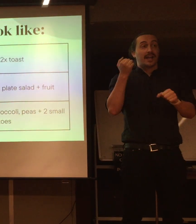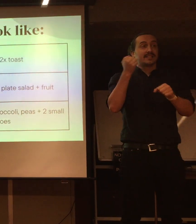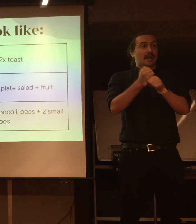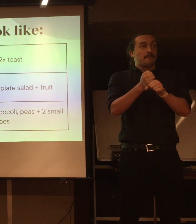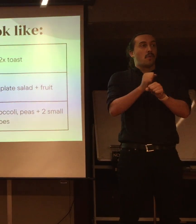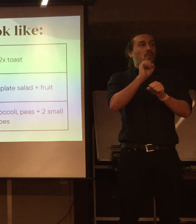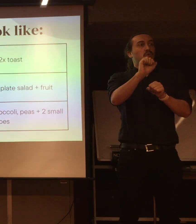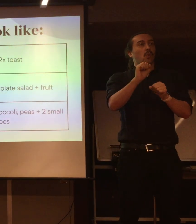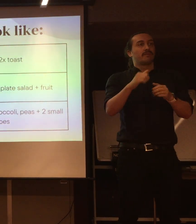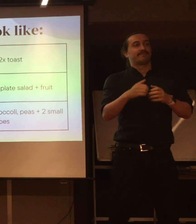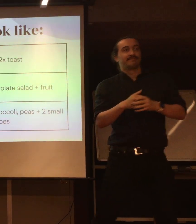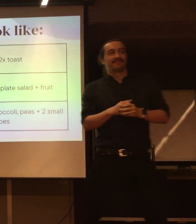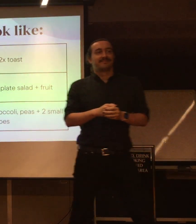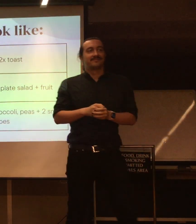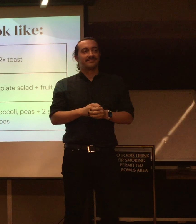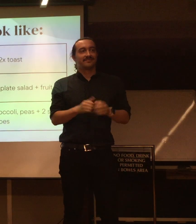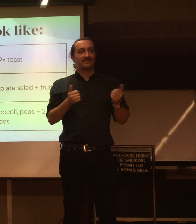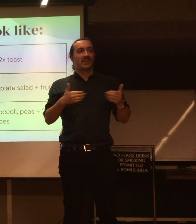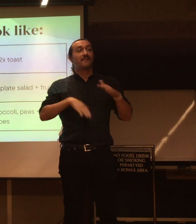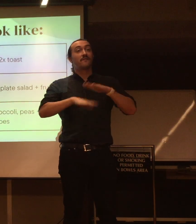look like over the day,